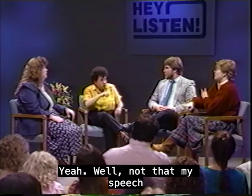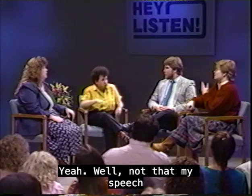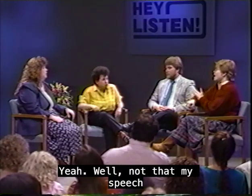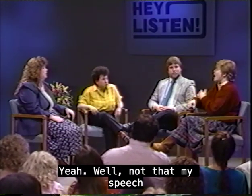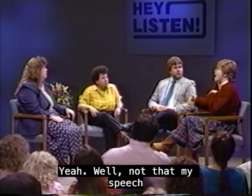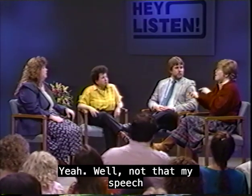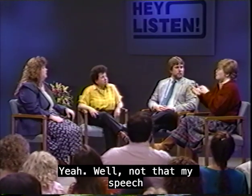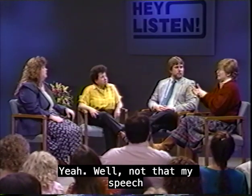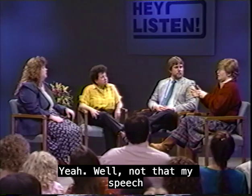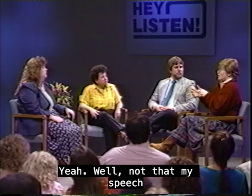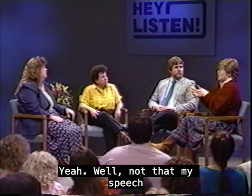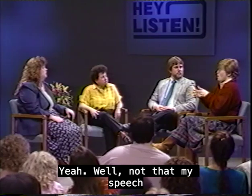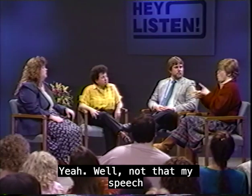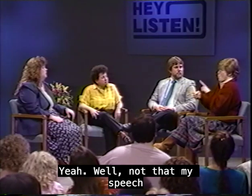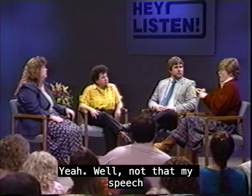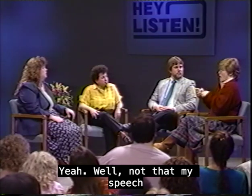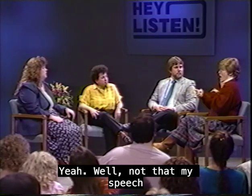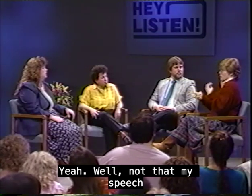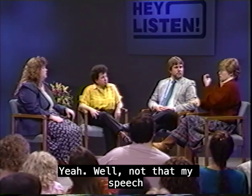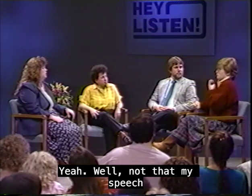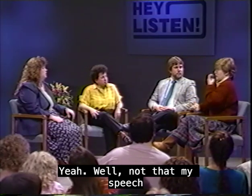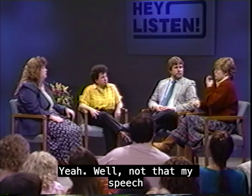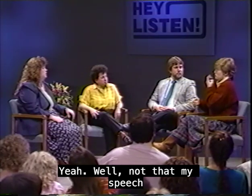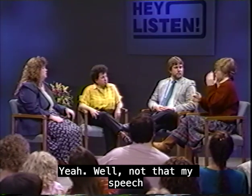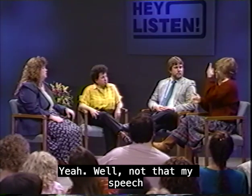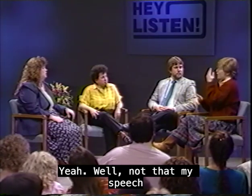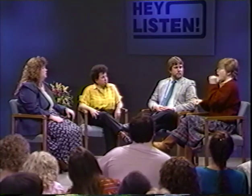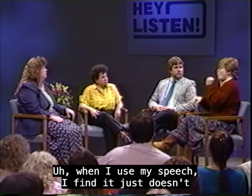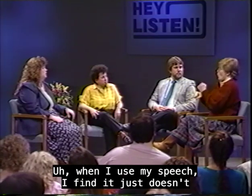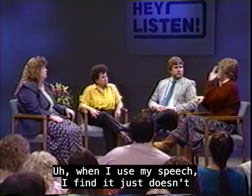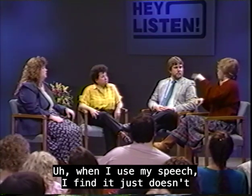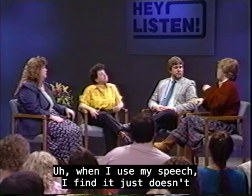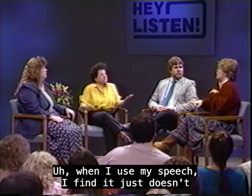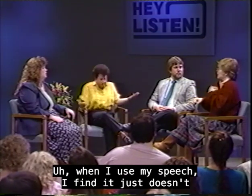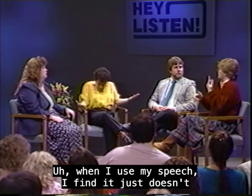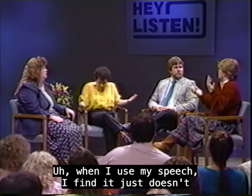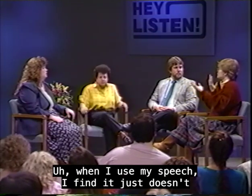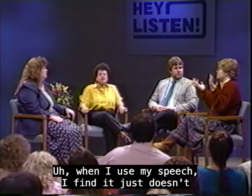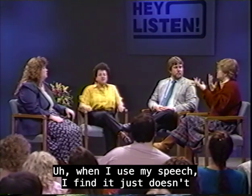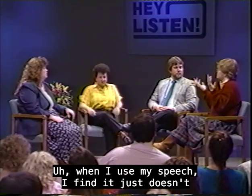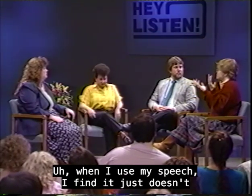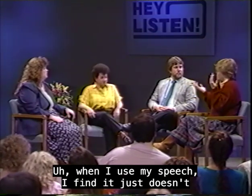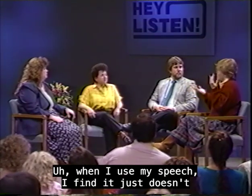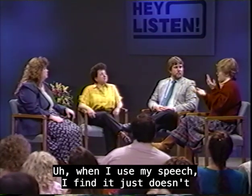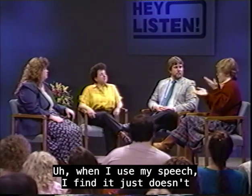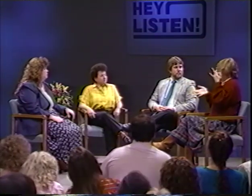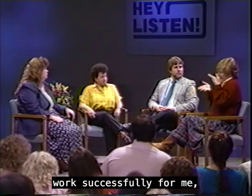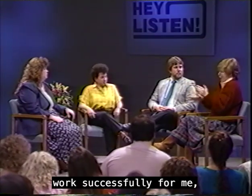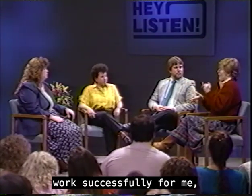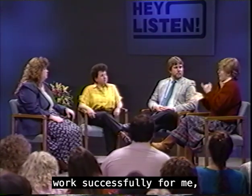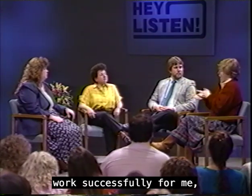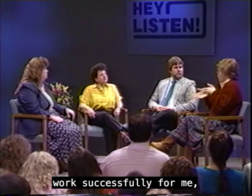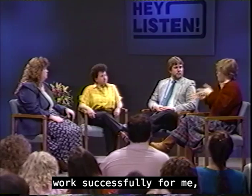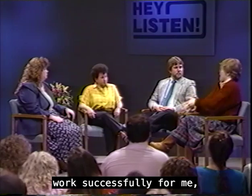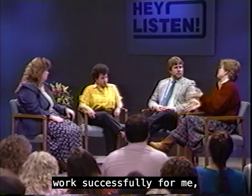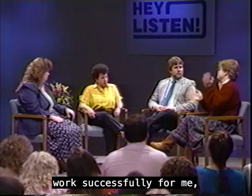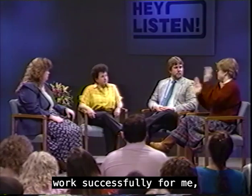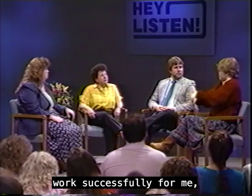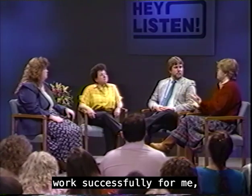Yeah. Well, not that my speech has really gotten worse. When I use my speech, I find it just doesn't work successfully for me.